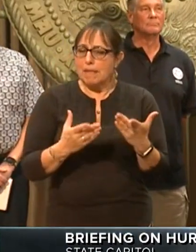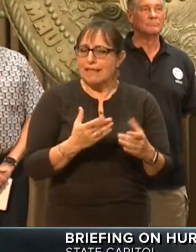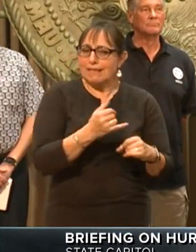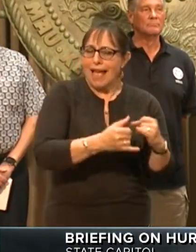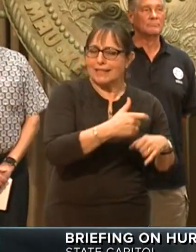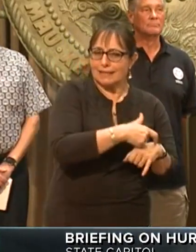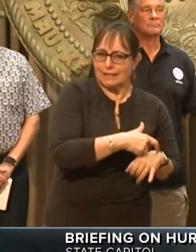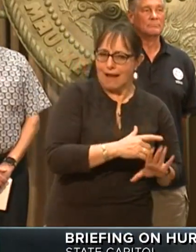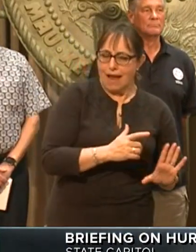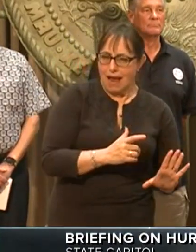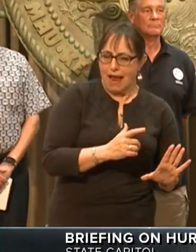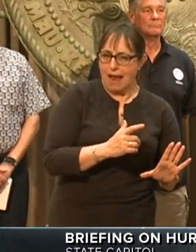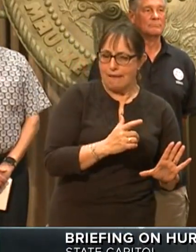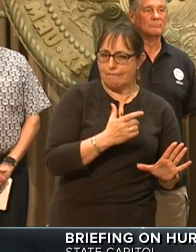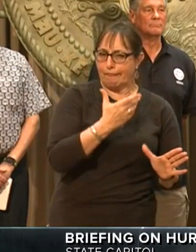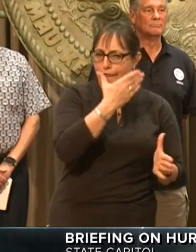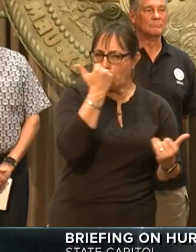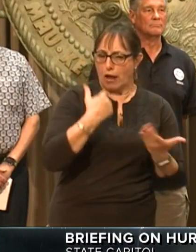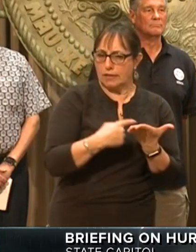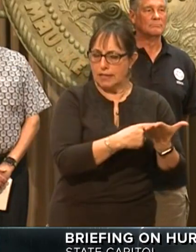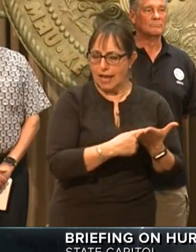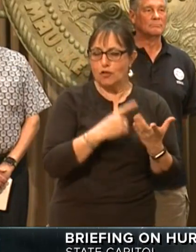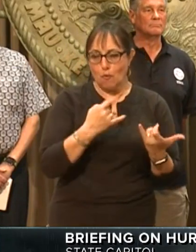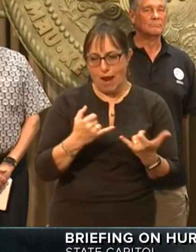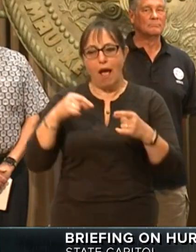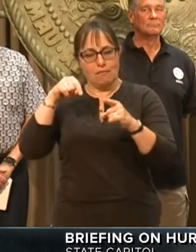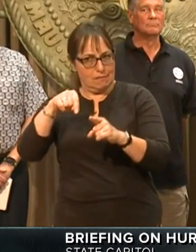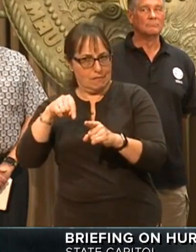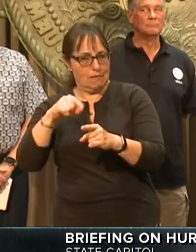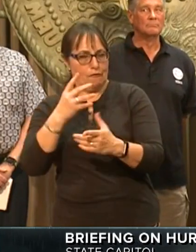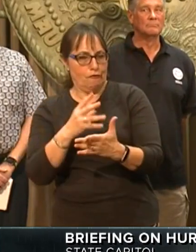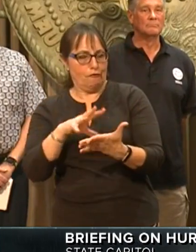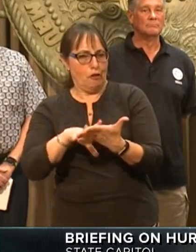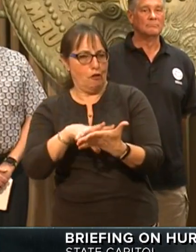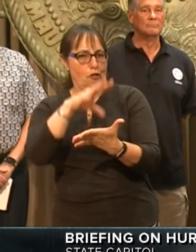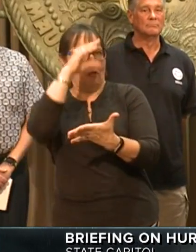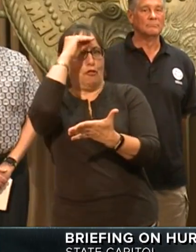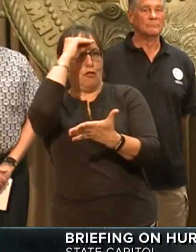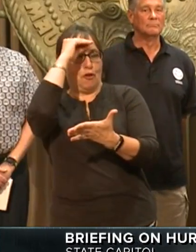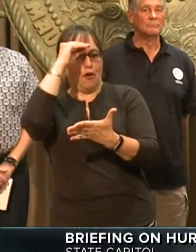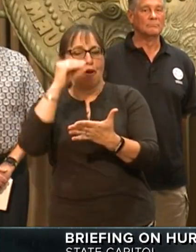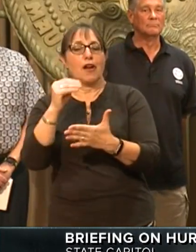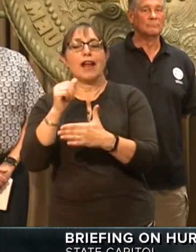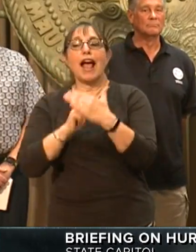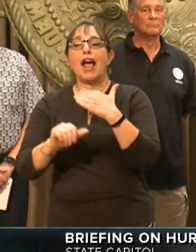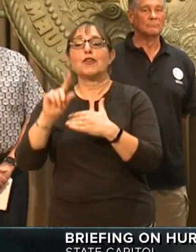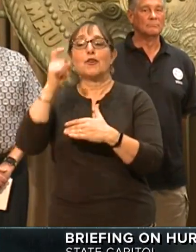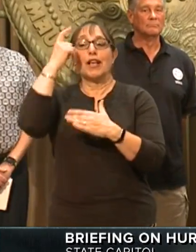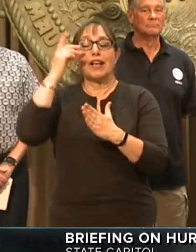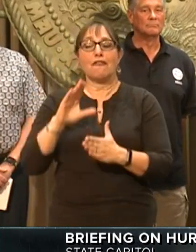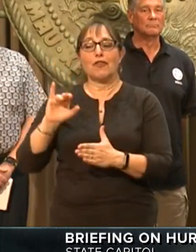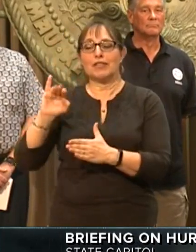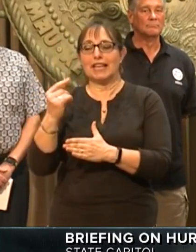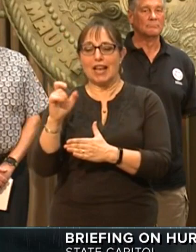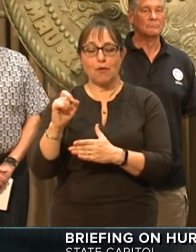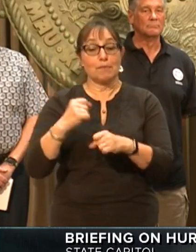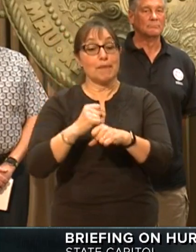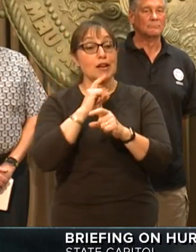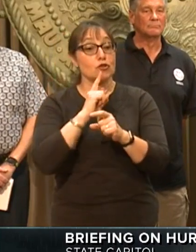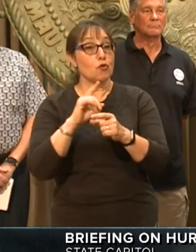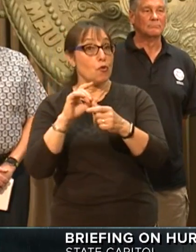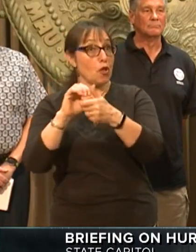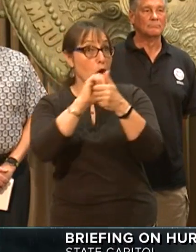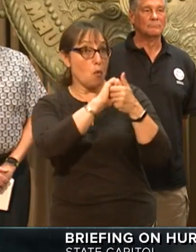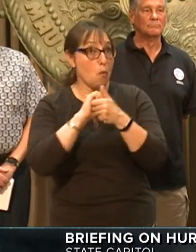that I think help us be better prepared. You know, and that's one thing I think we're learning through his leadership, to coordinate both on a county level